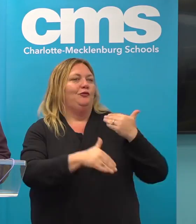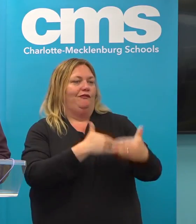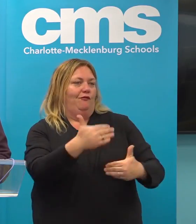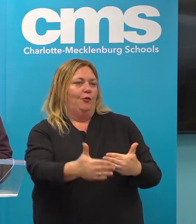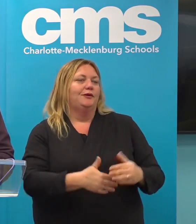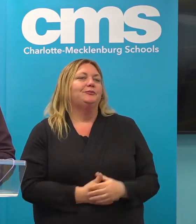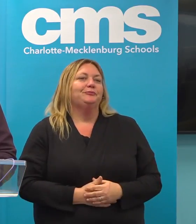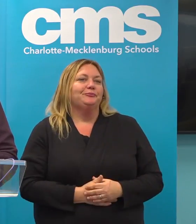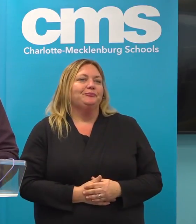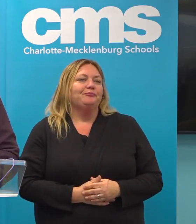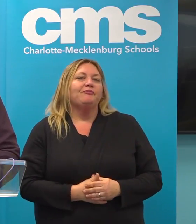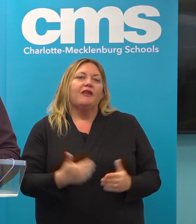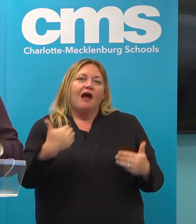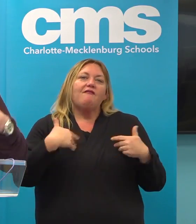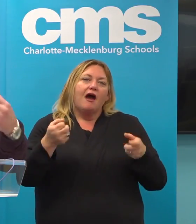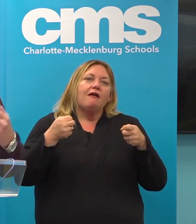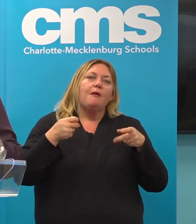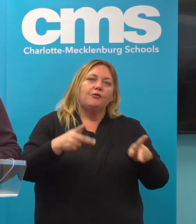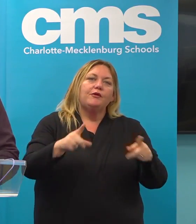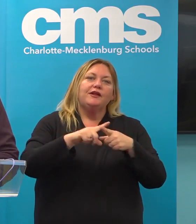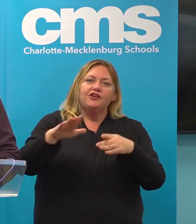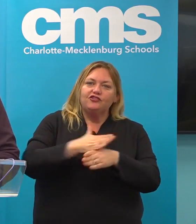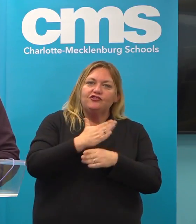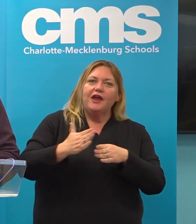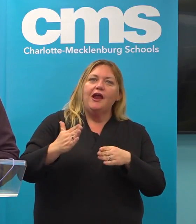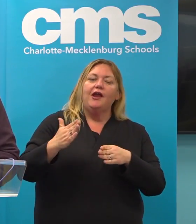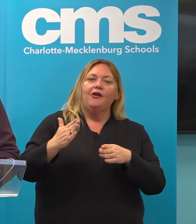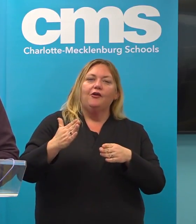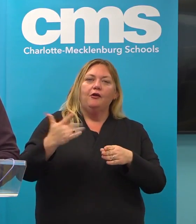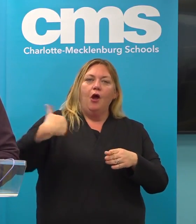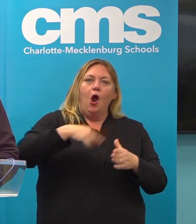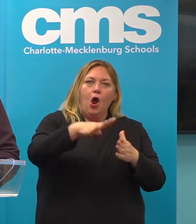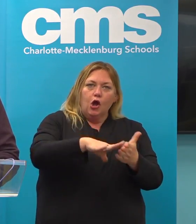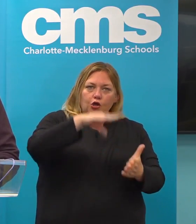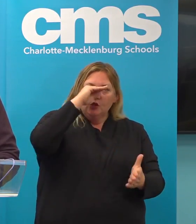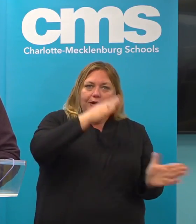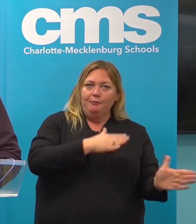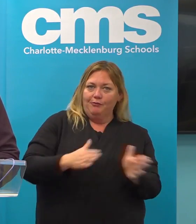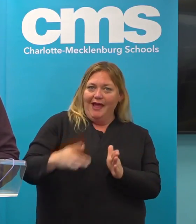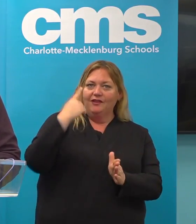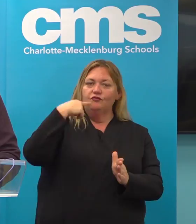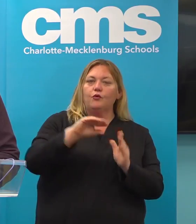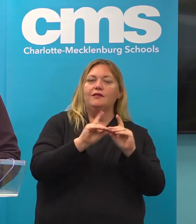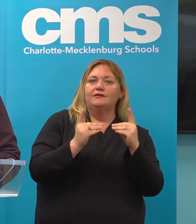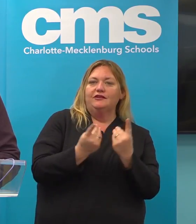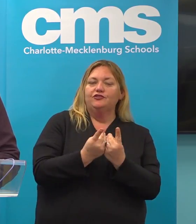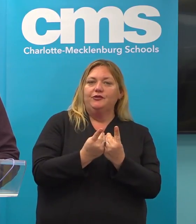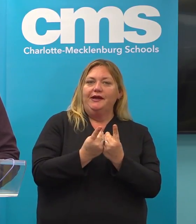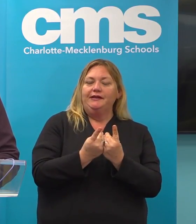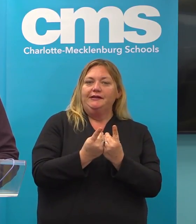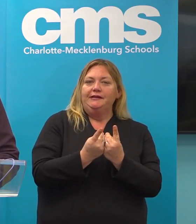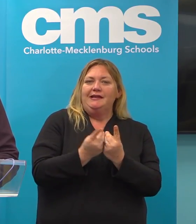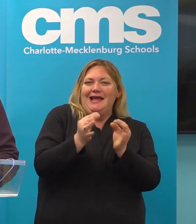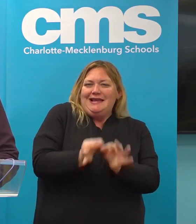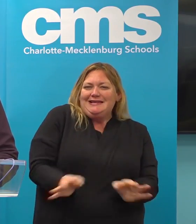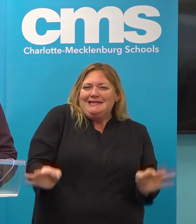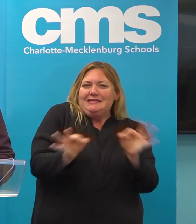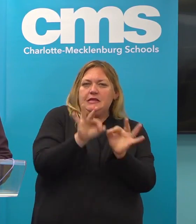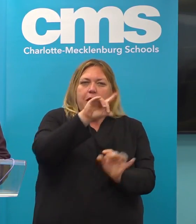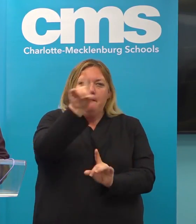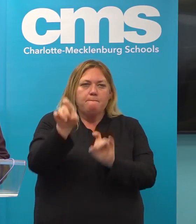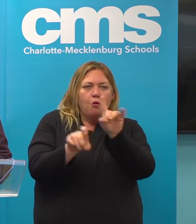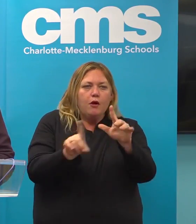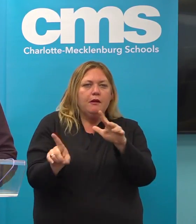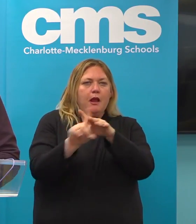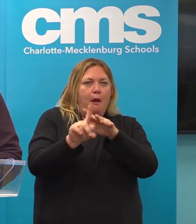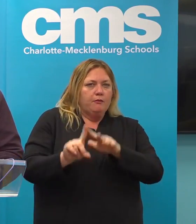forward. As I've had an opportunity to share our learning plans for the district, a key question that continues to